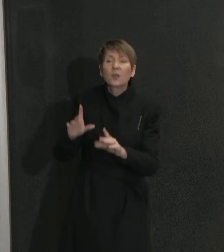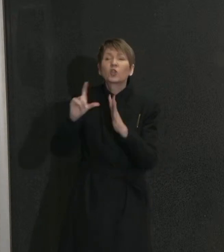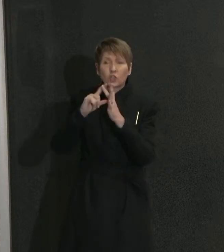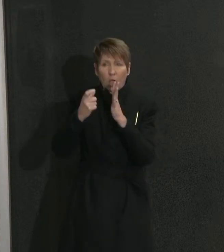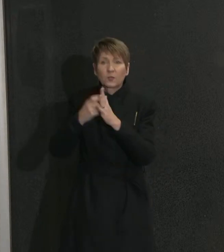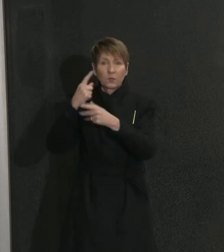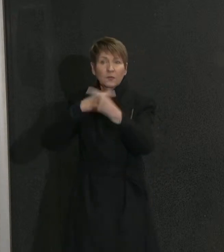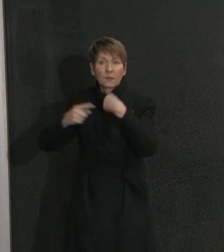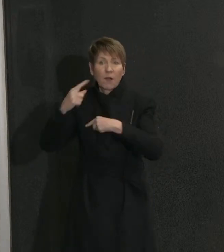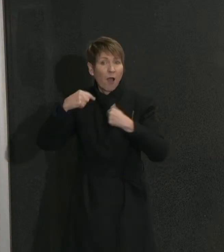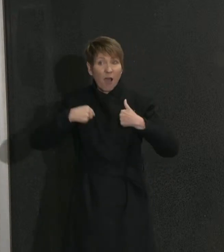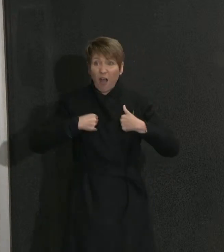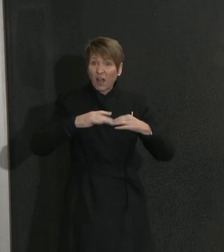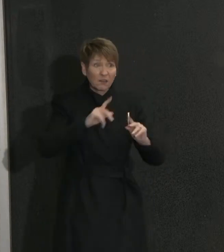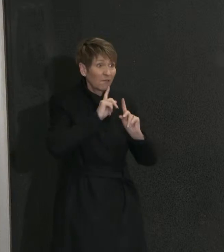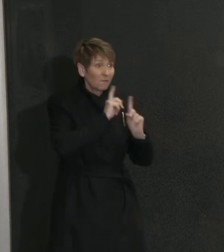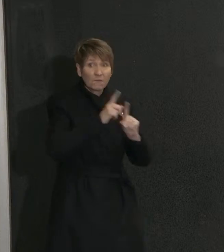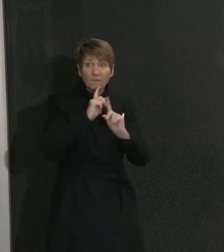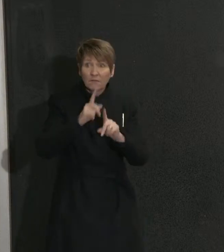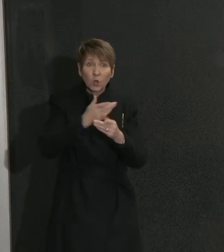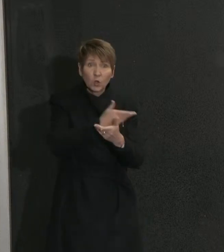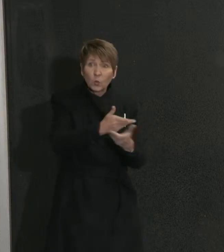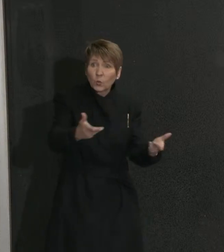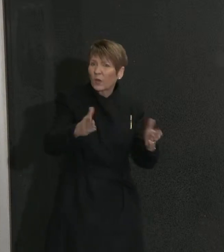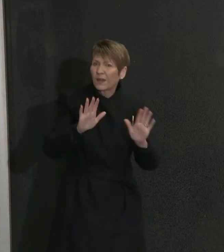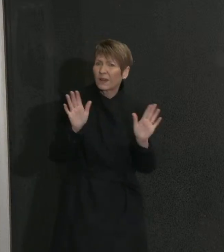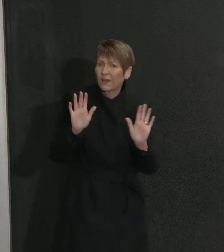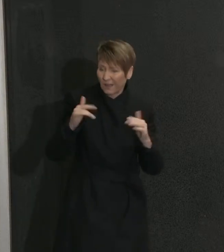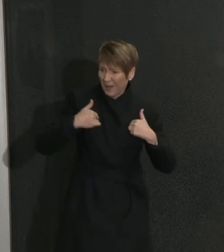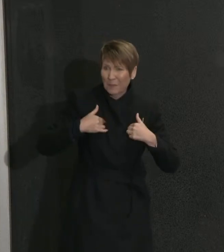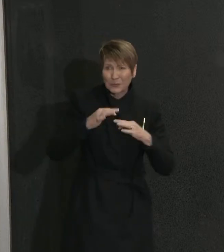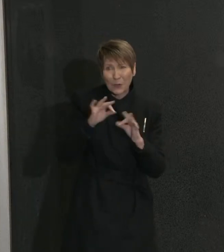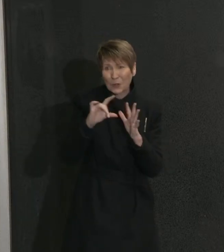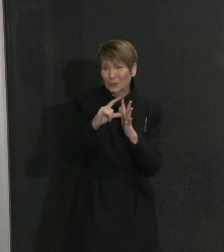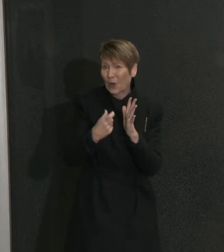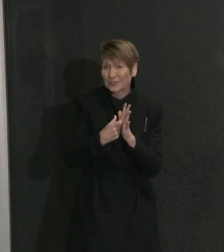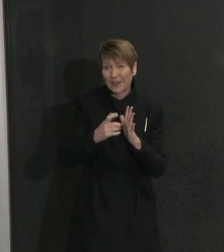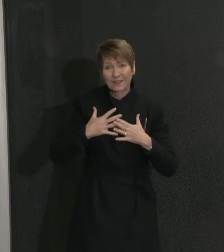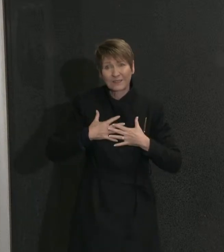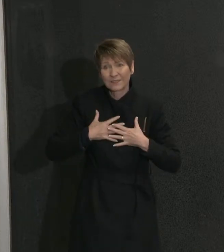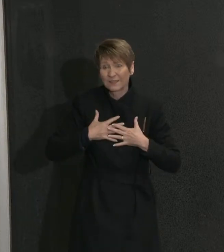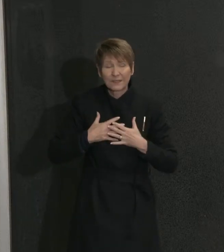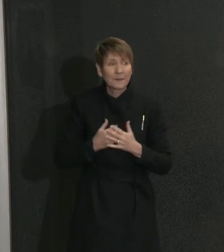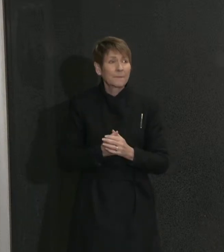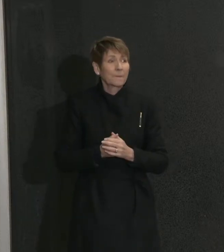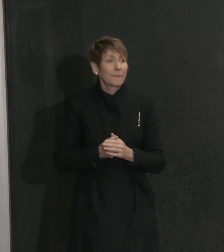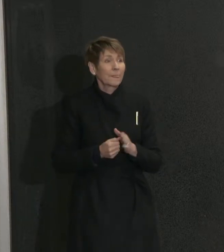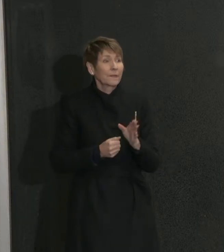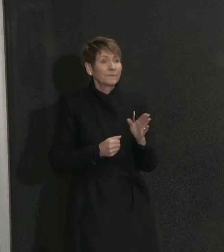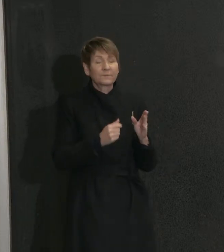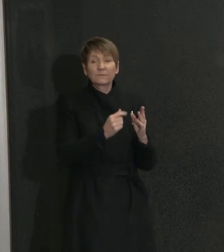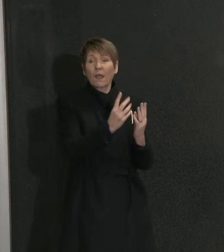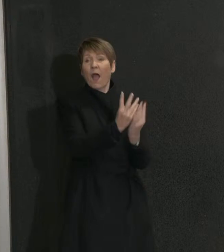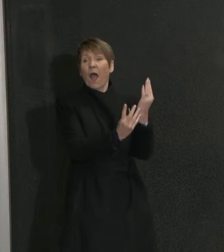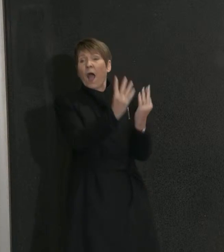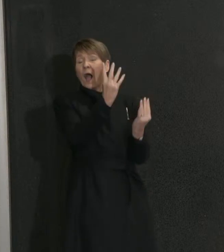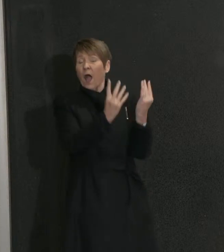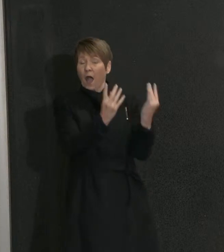de facto medical advice to people. I just don't think that would be a very good idea. That there won't be enough Pfizer. Go one at